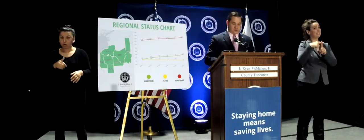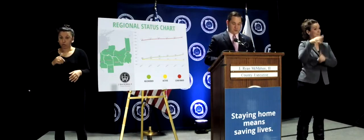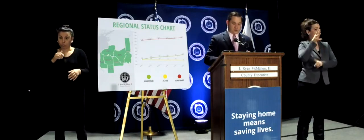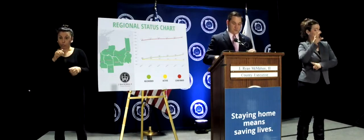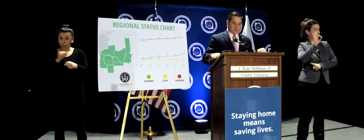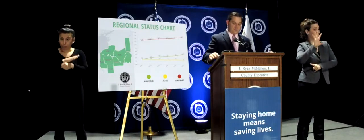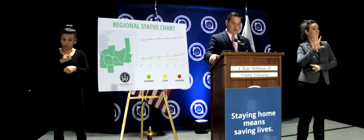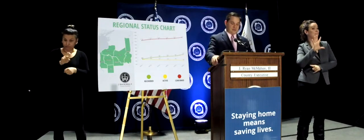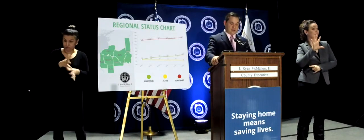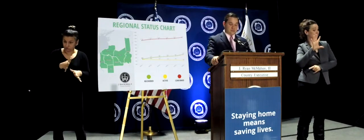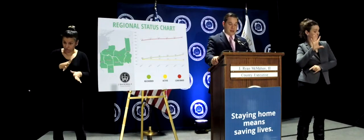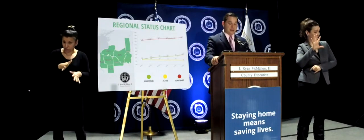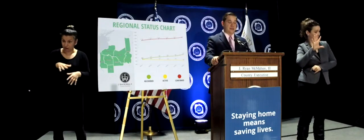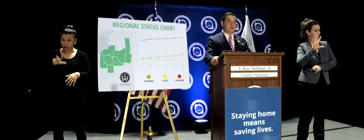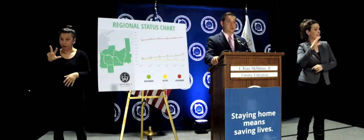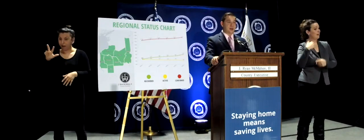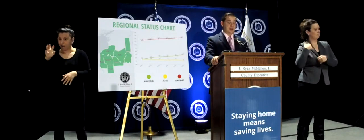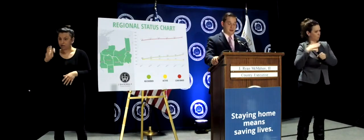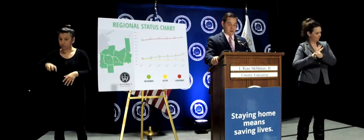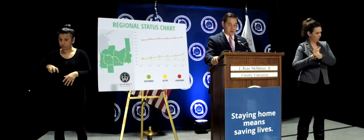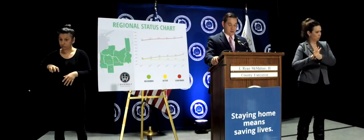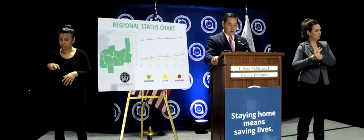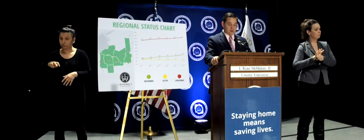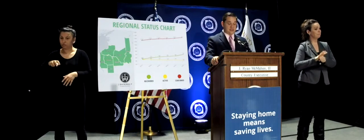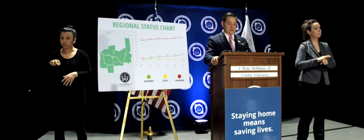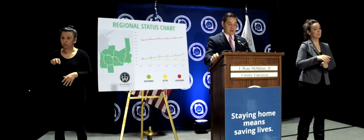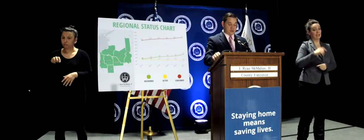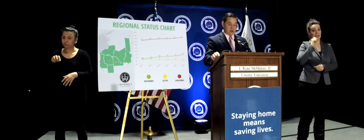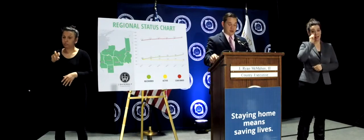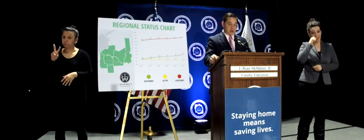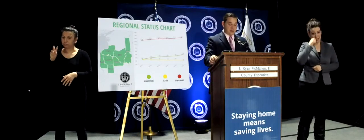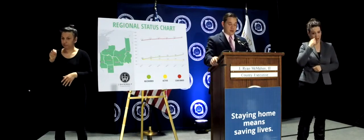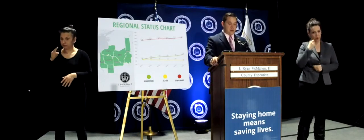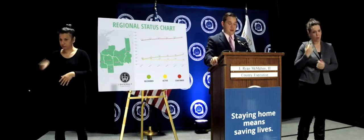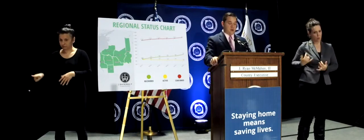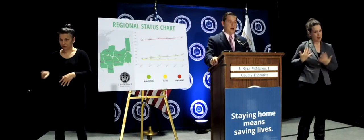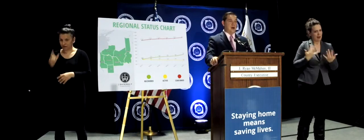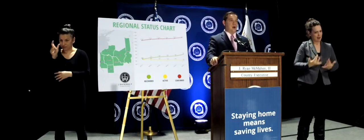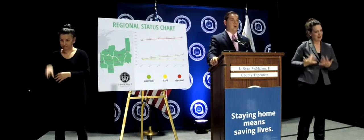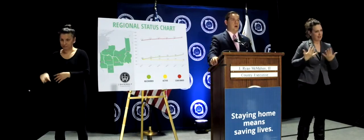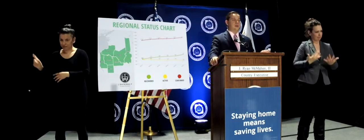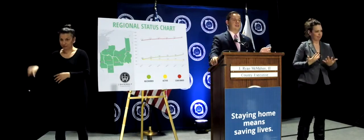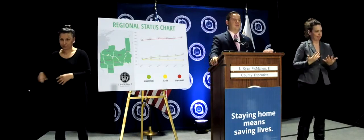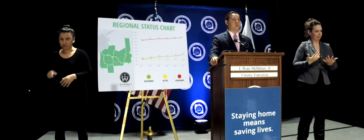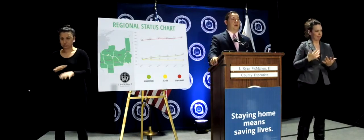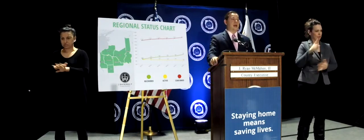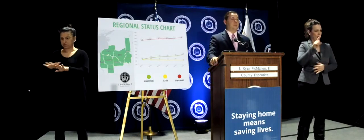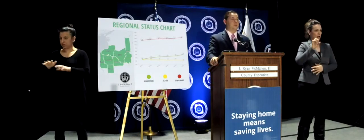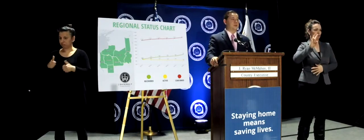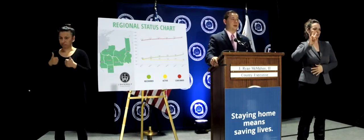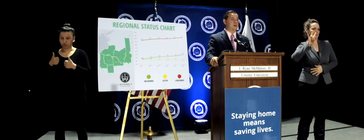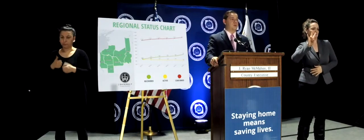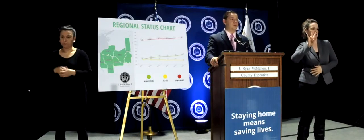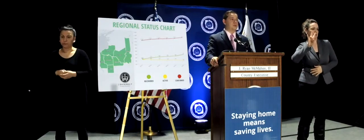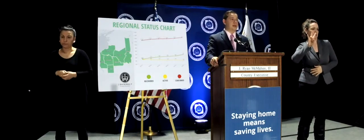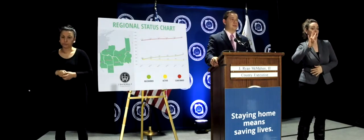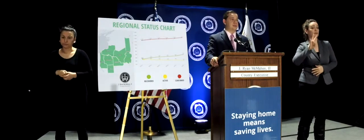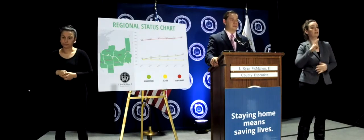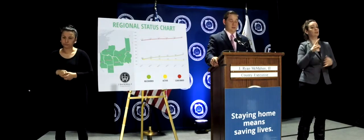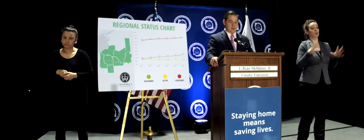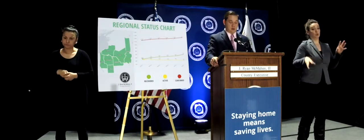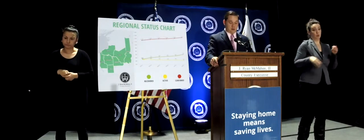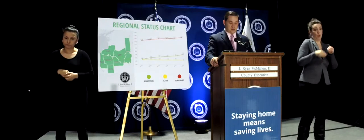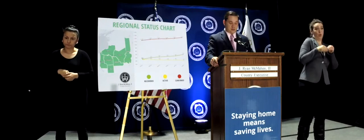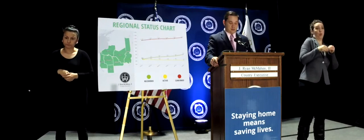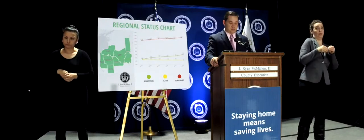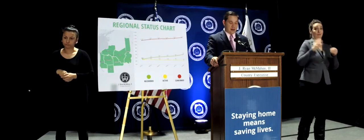We received 255 tests back yesterday, since yesterday, and right now 7.9% of those